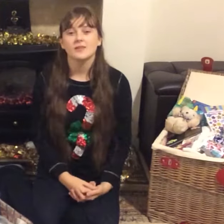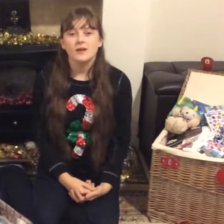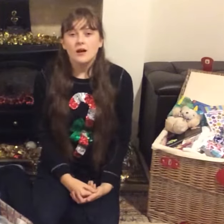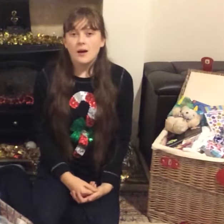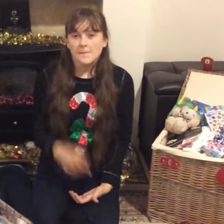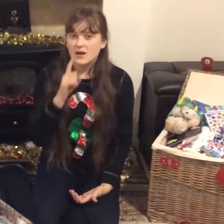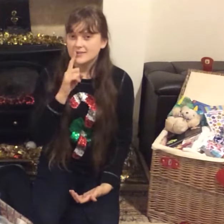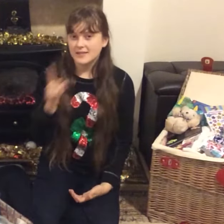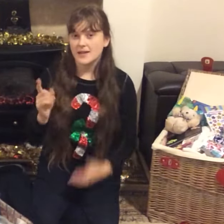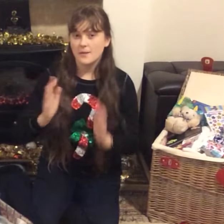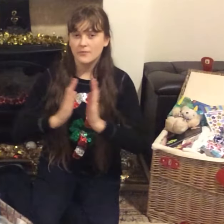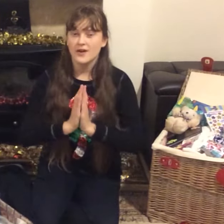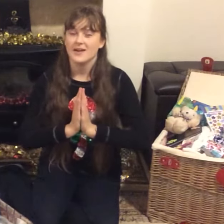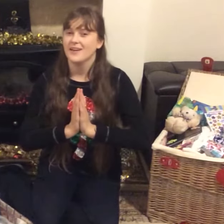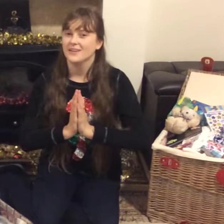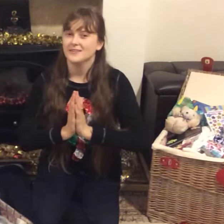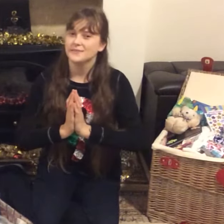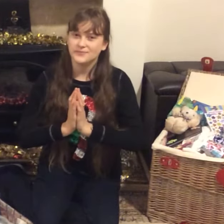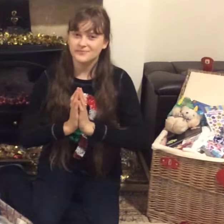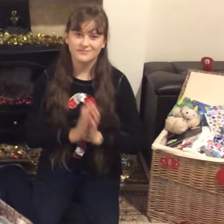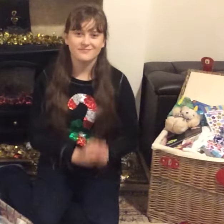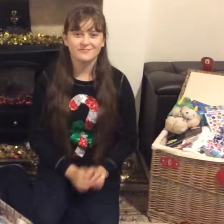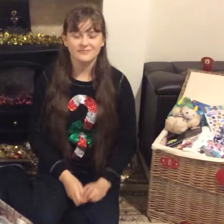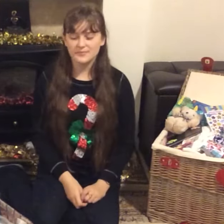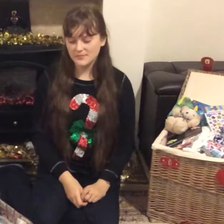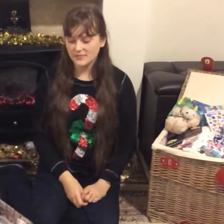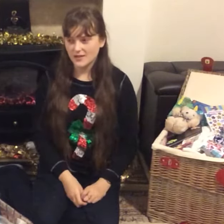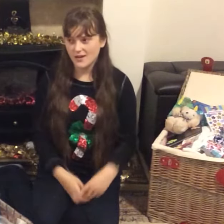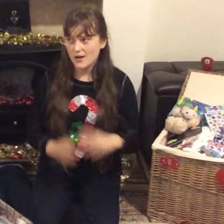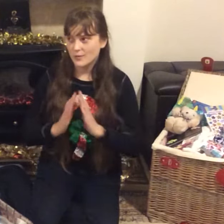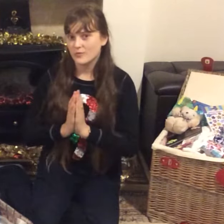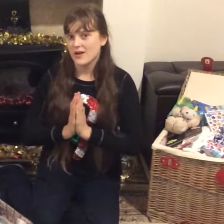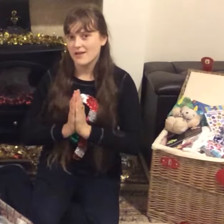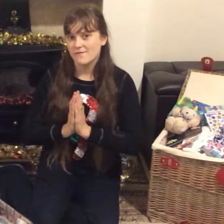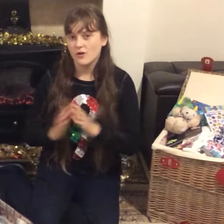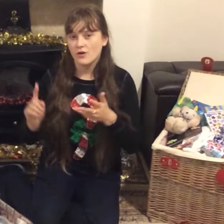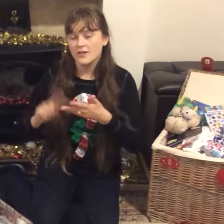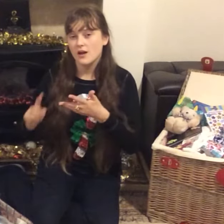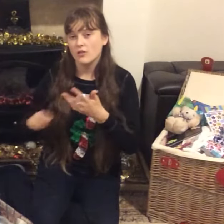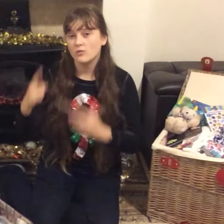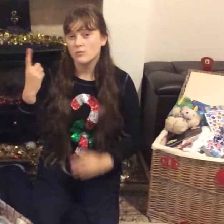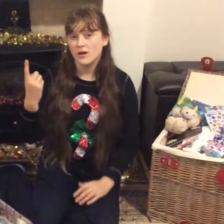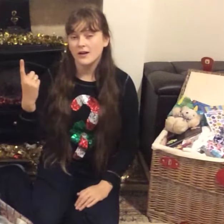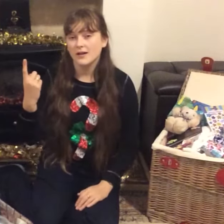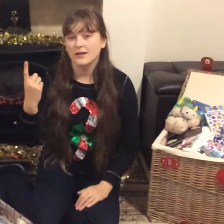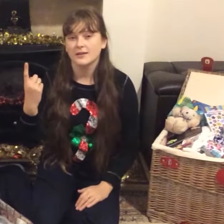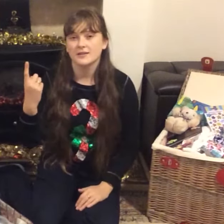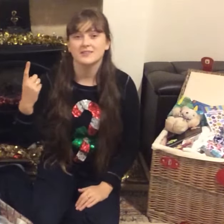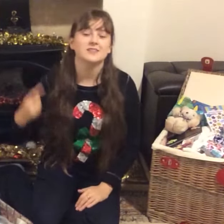But say a prayer, pray for the other ones.